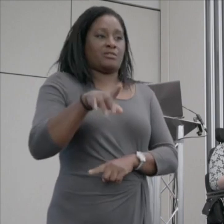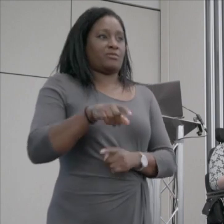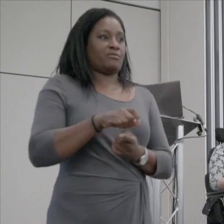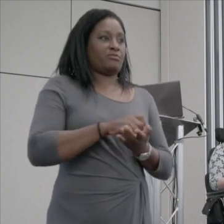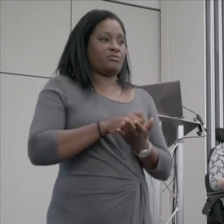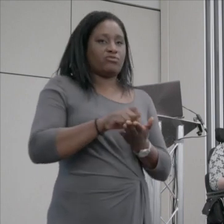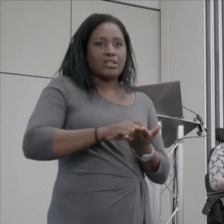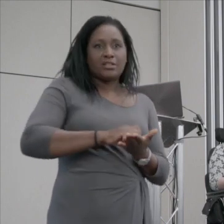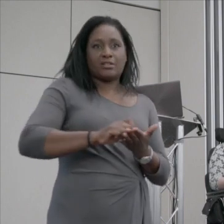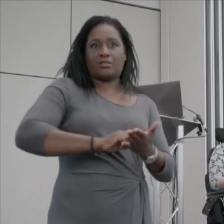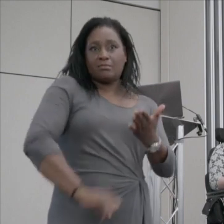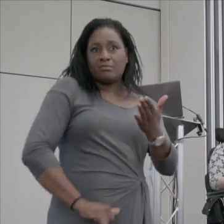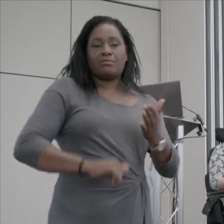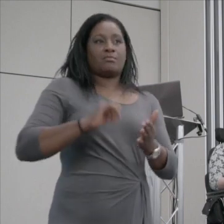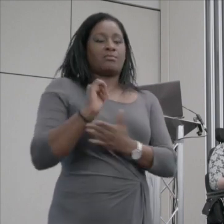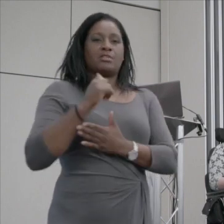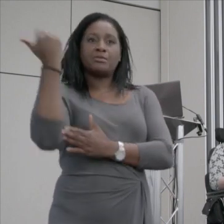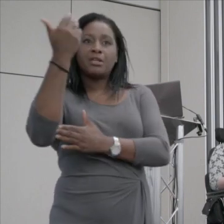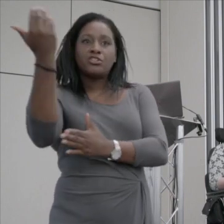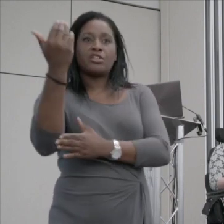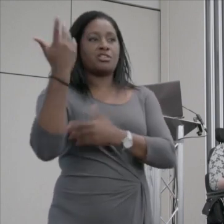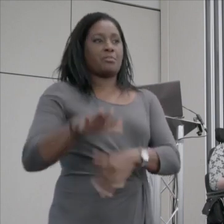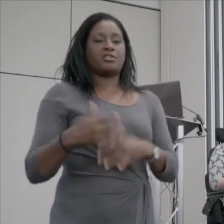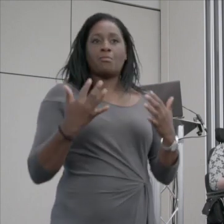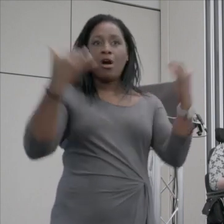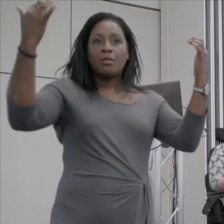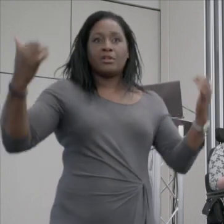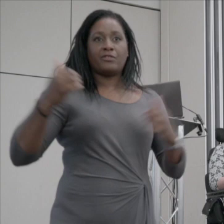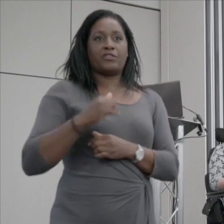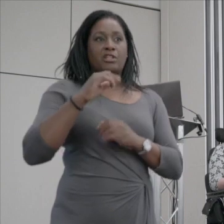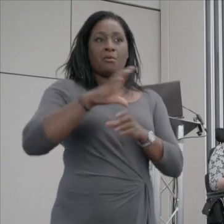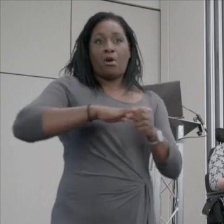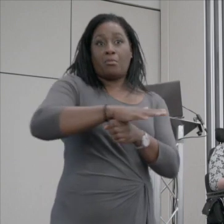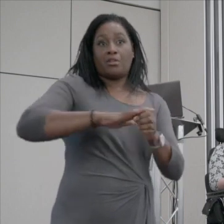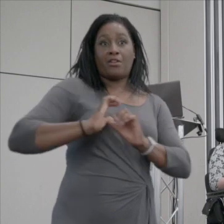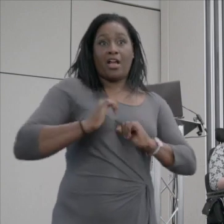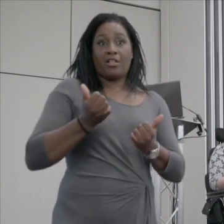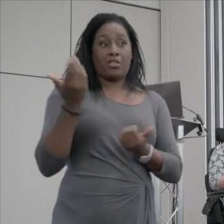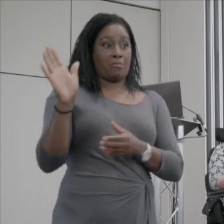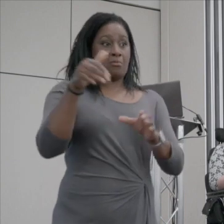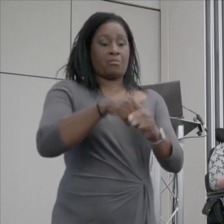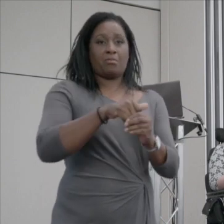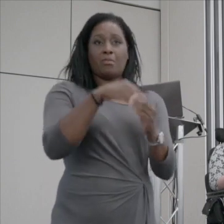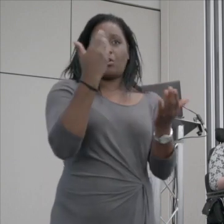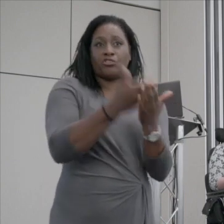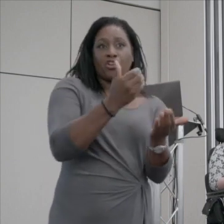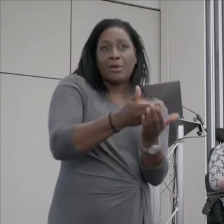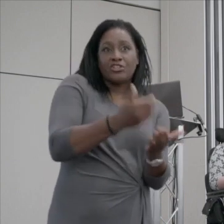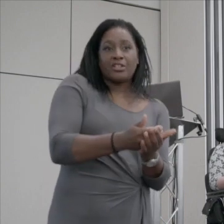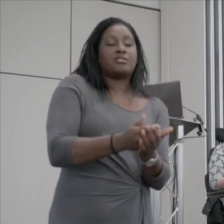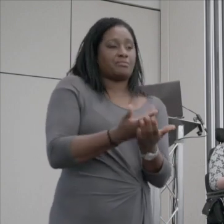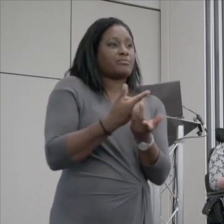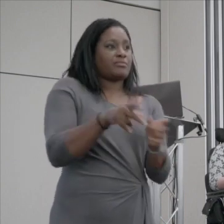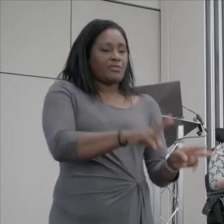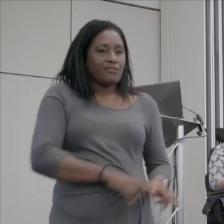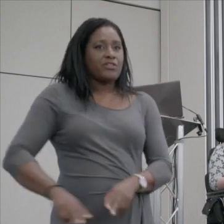forewords, given many speeches. I've been to Parliament, the Department of Health, appeared in documentaries, and videos that have been